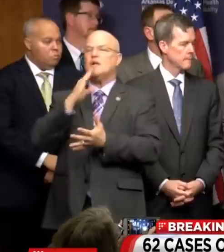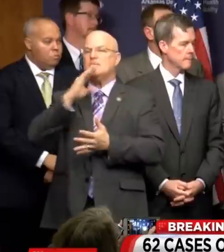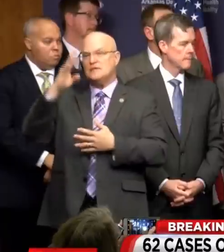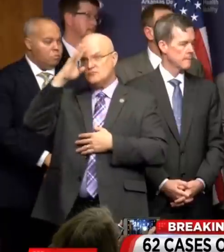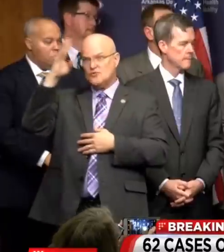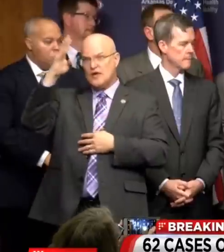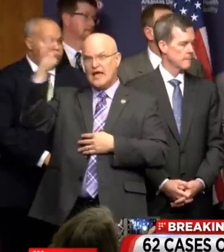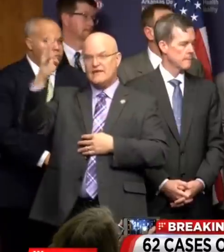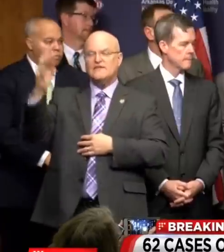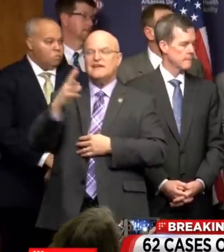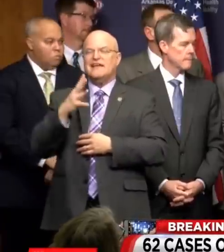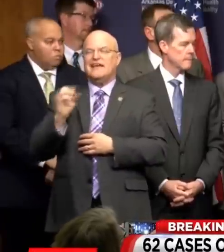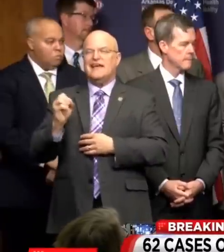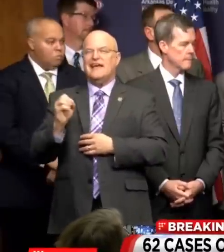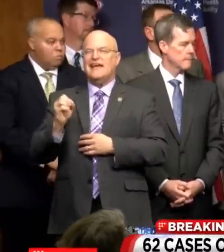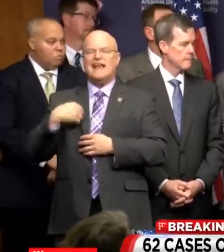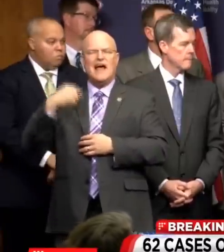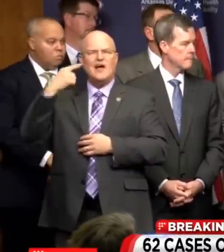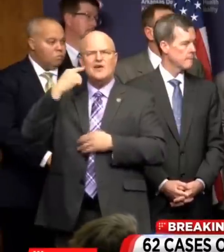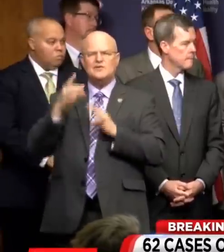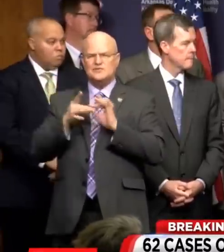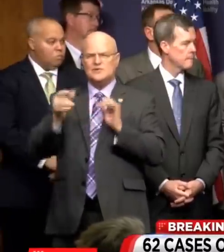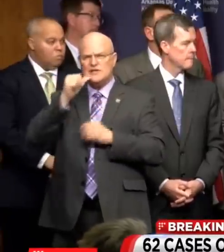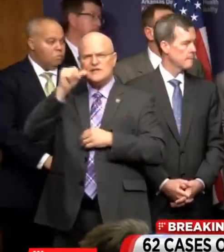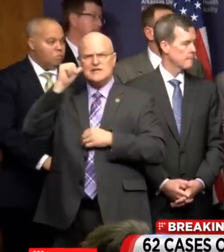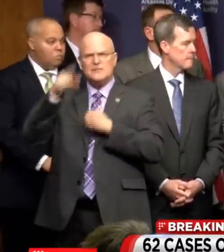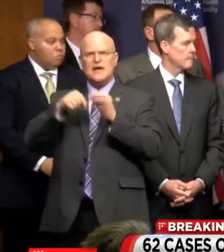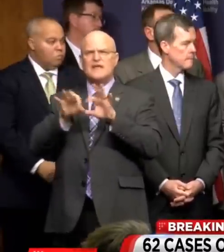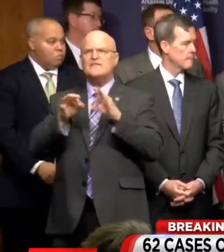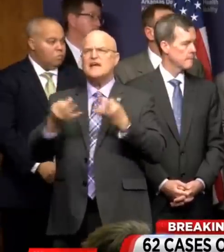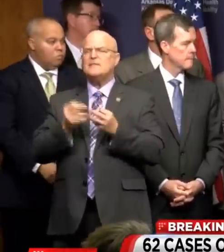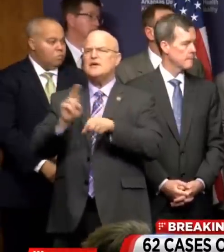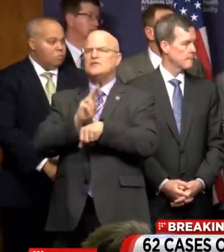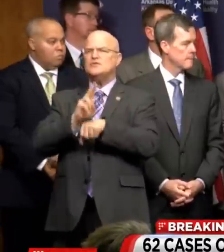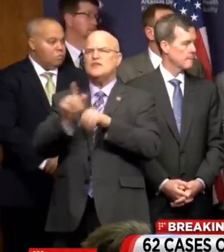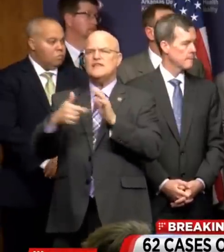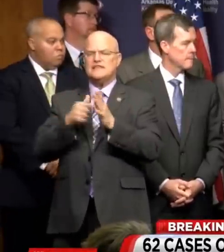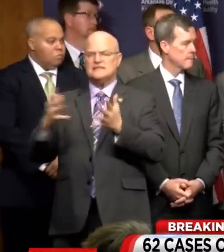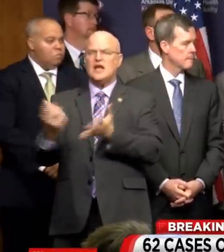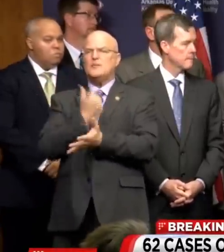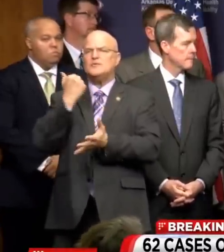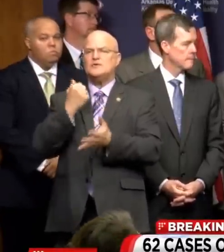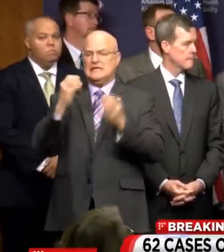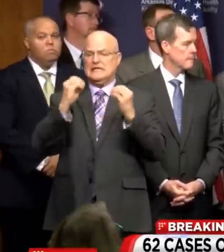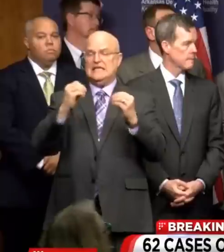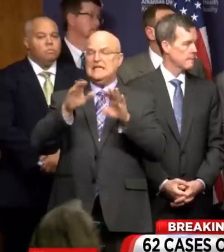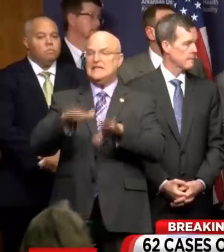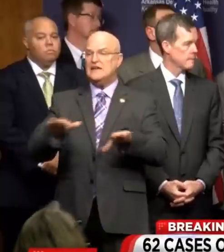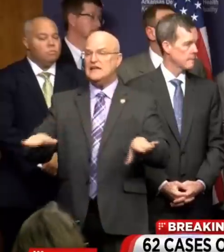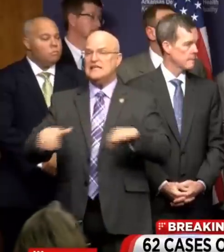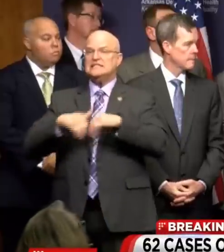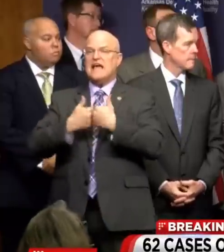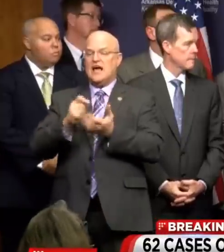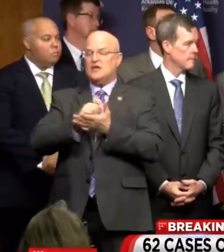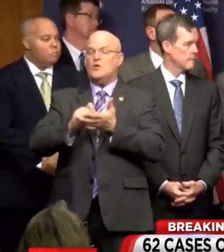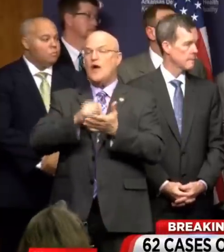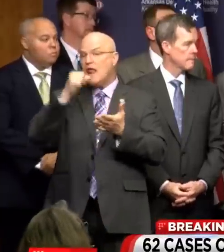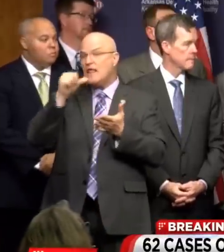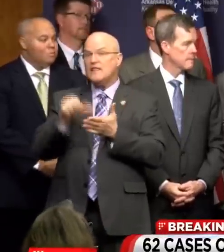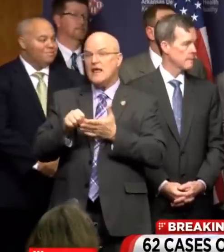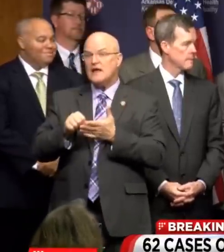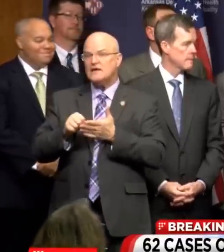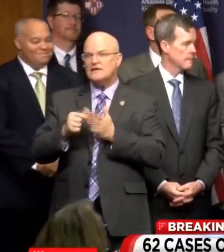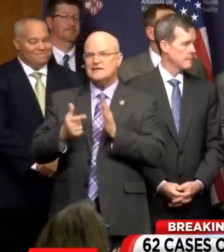be creative, and I heard a story yesterday about a family that was using this as an opportunity to teach their kids how to write a letter. You